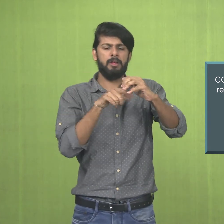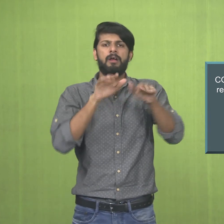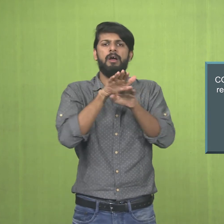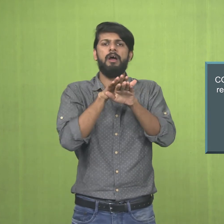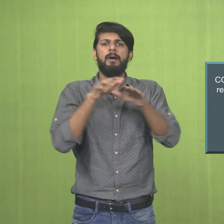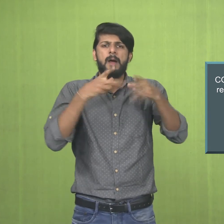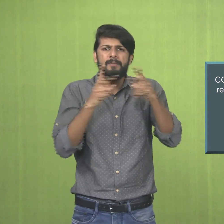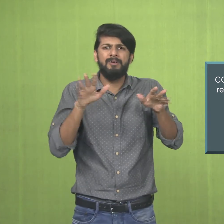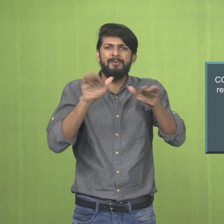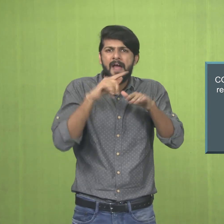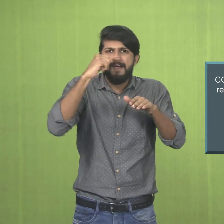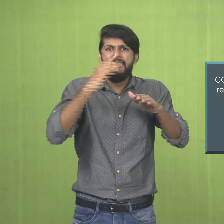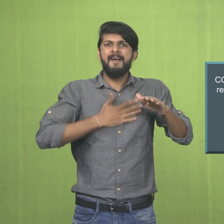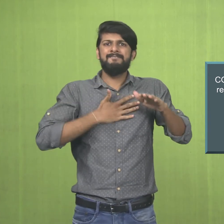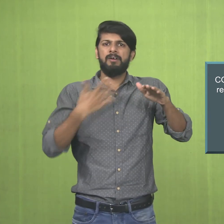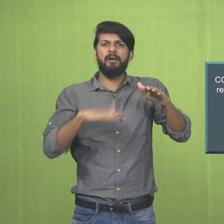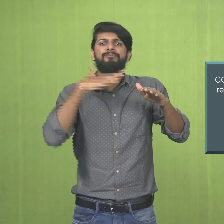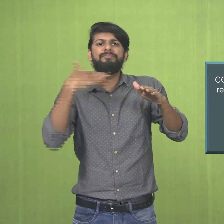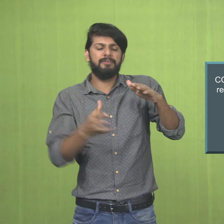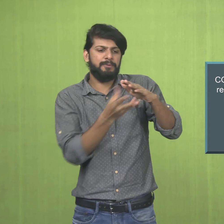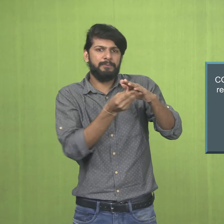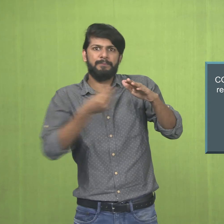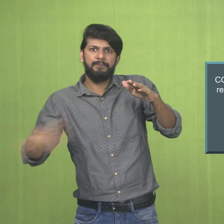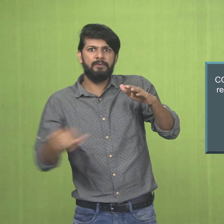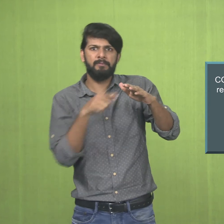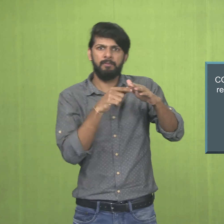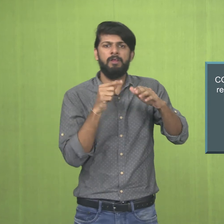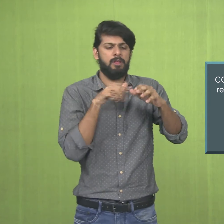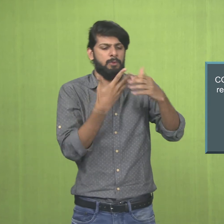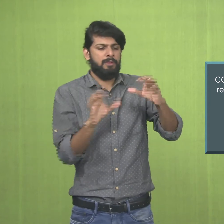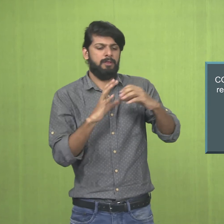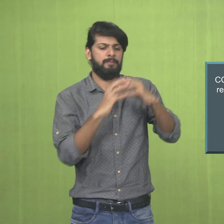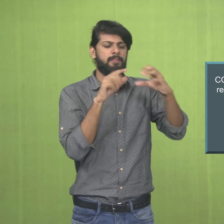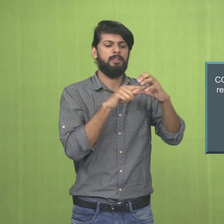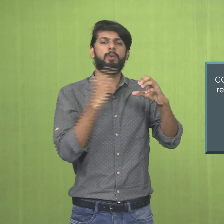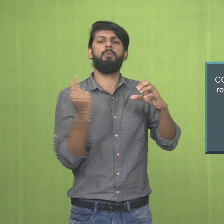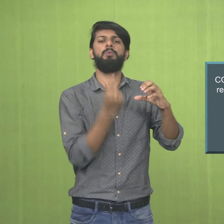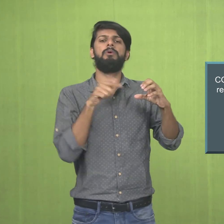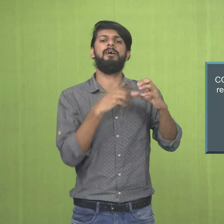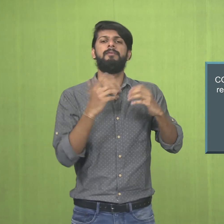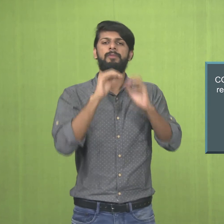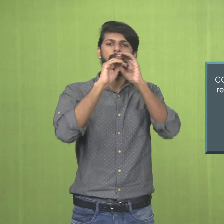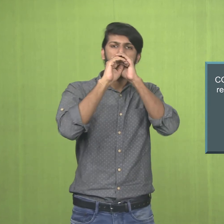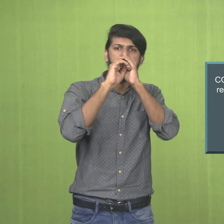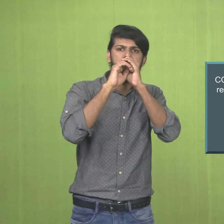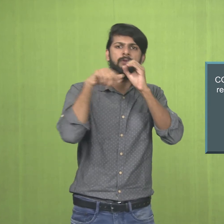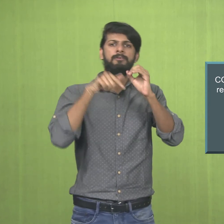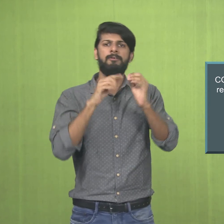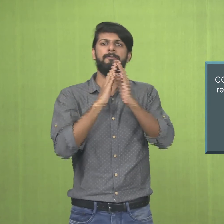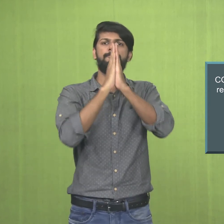could be various marine animals who have a shell, and after the death of the marine animal, these shell are